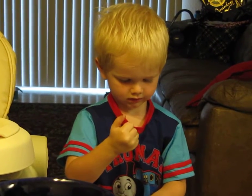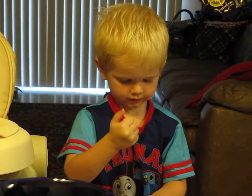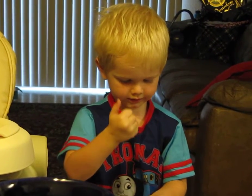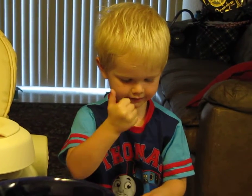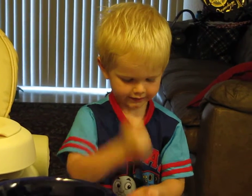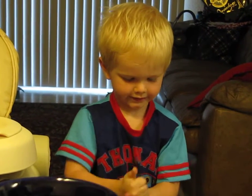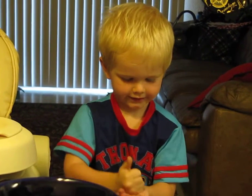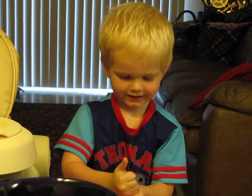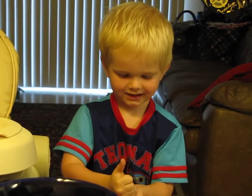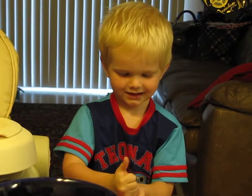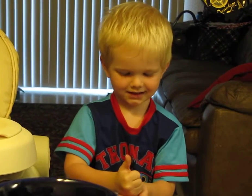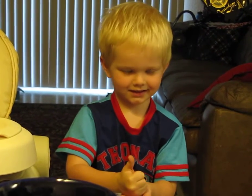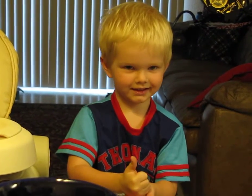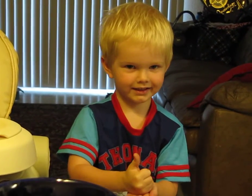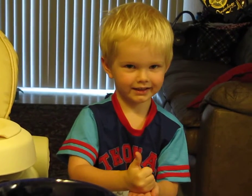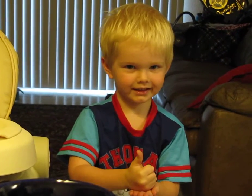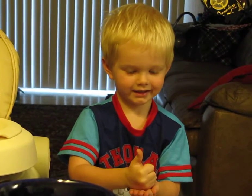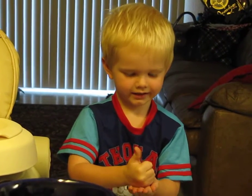You put them together and then you lift them up.